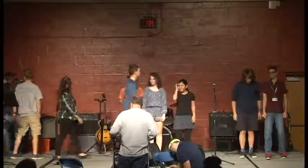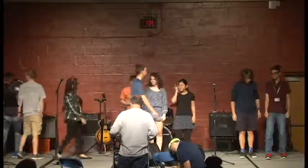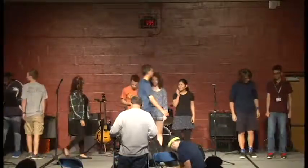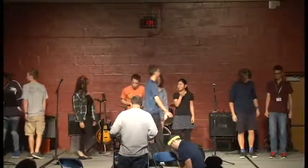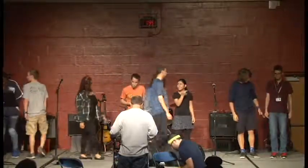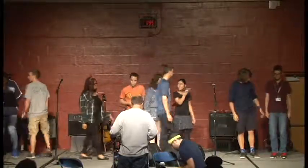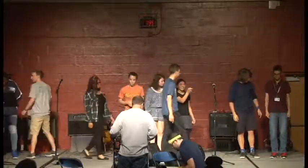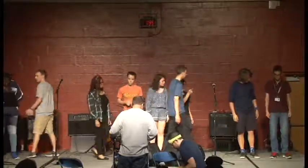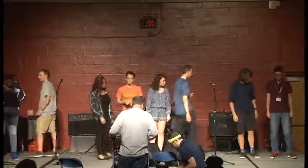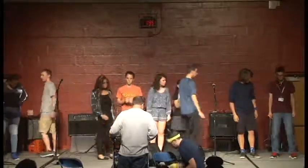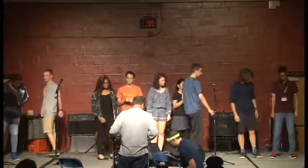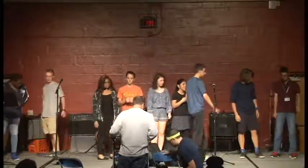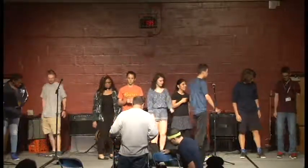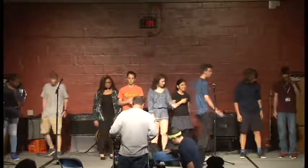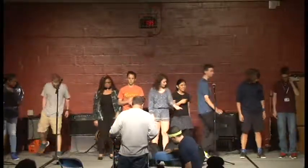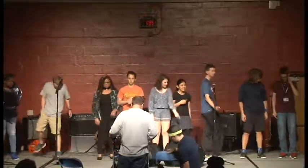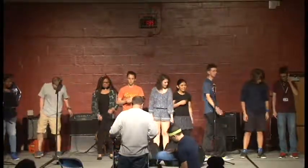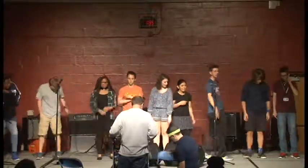Thank you. Hold it!